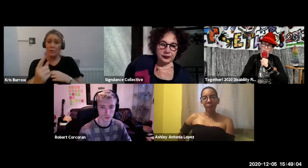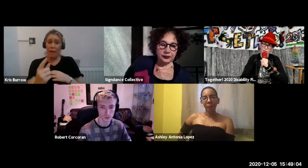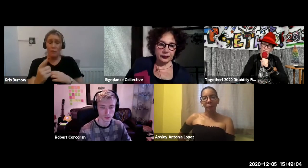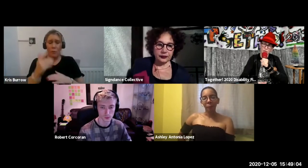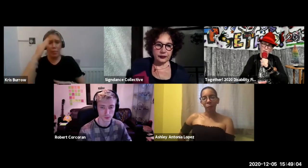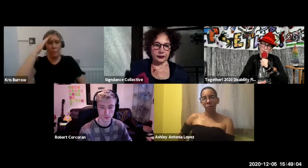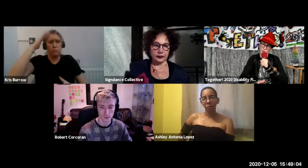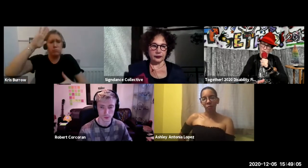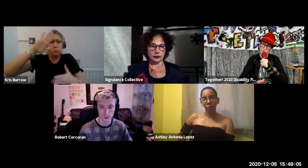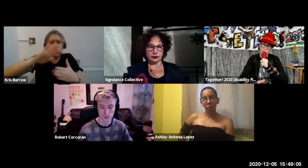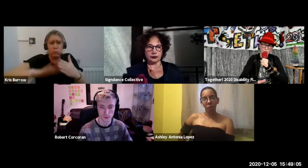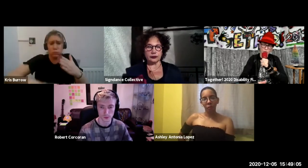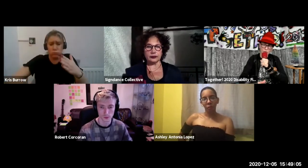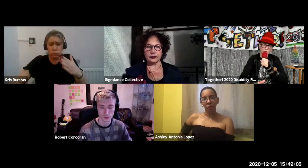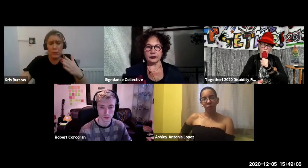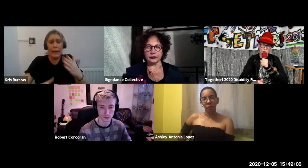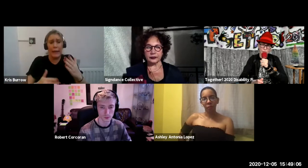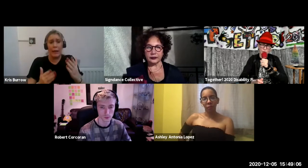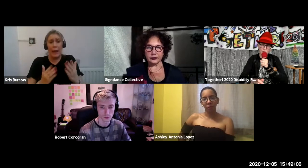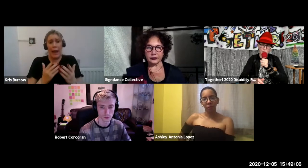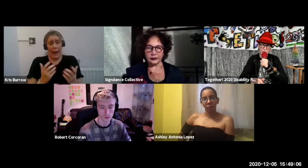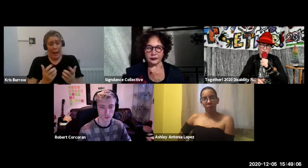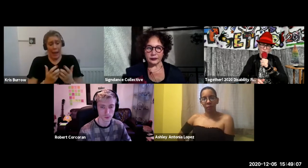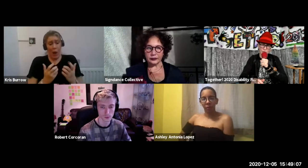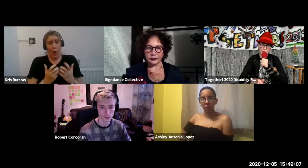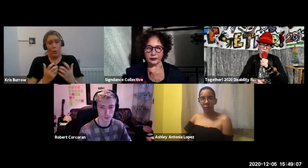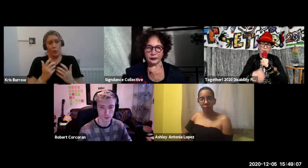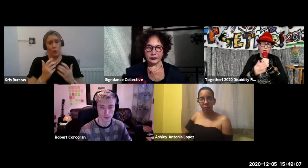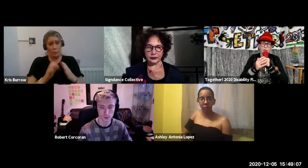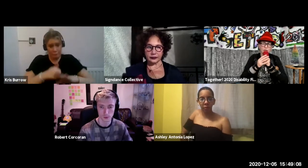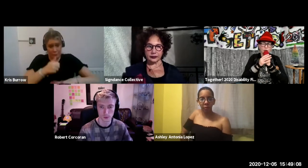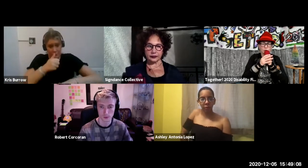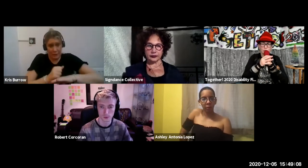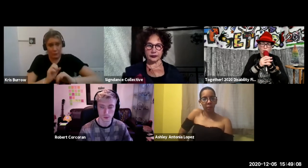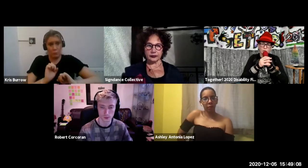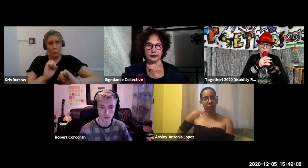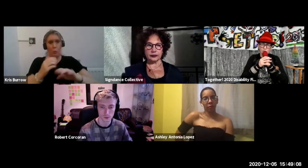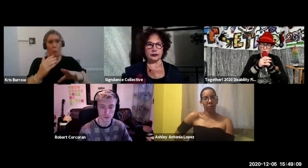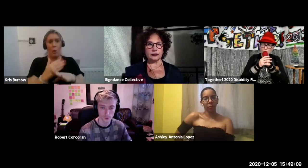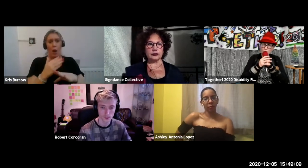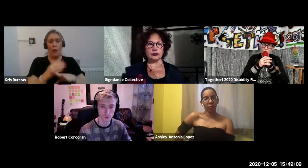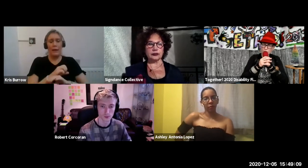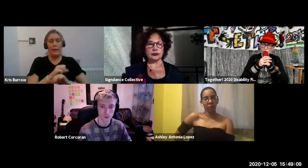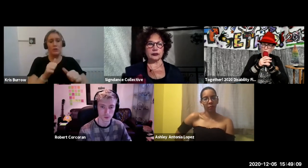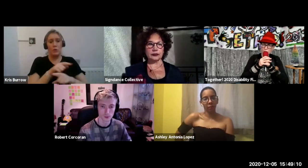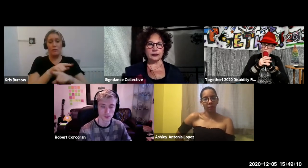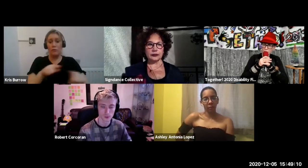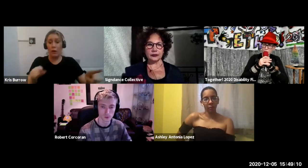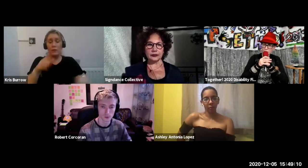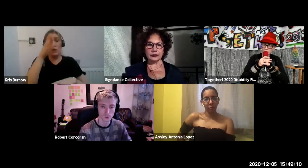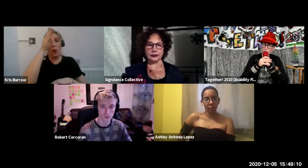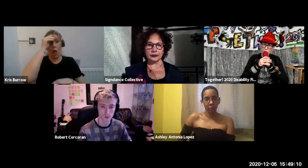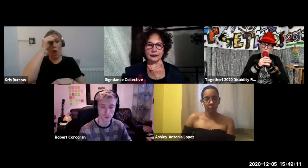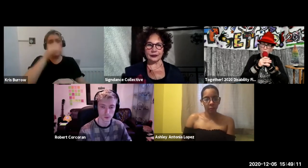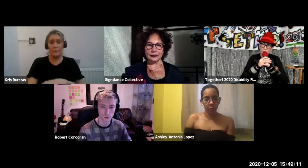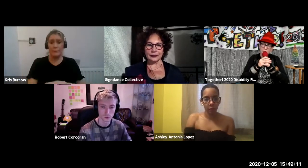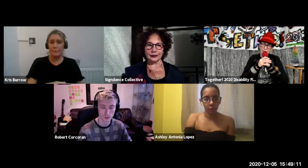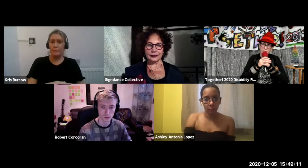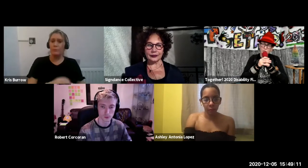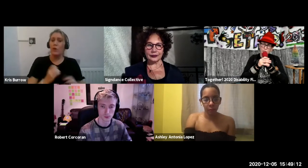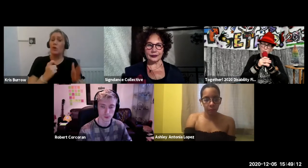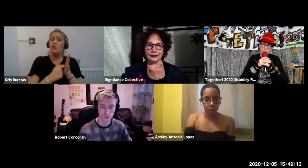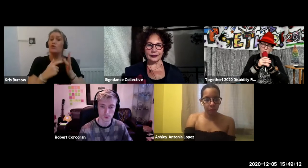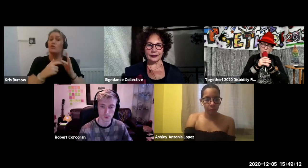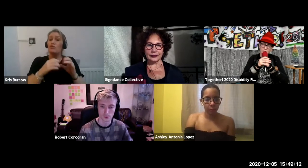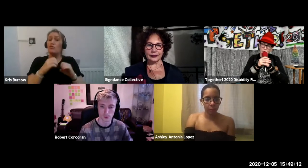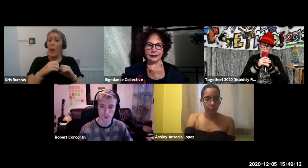kind of schedule their work, because I think it's really good to learn from. So I don't know who wants to tell me, probably Rob, about how